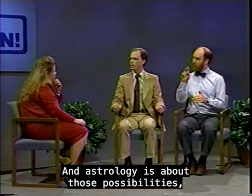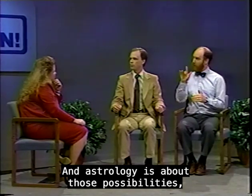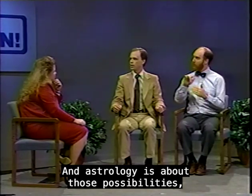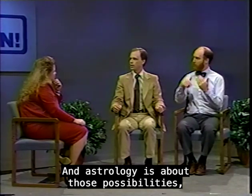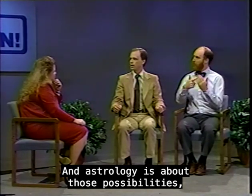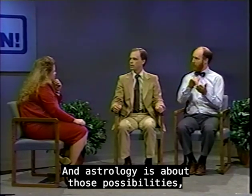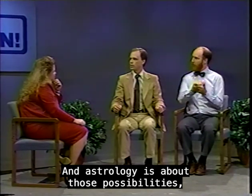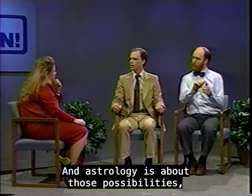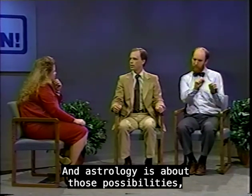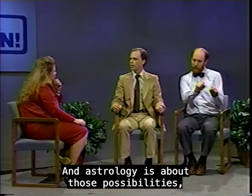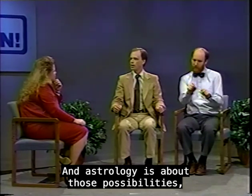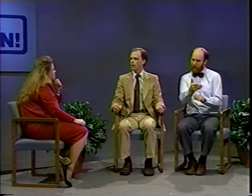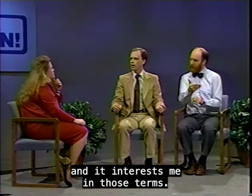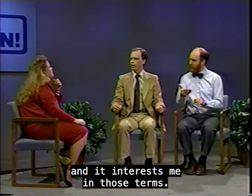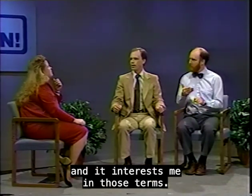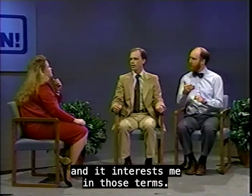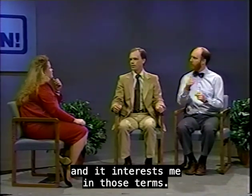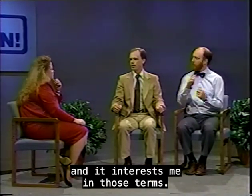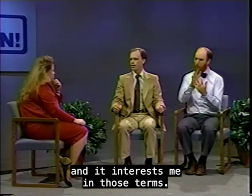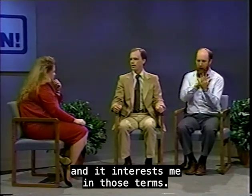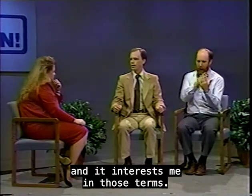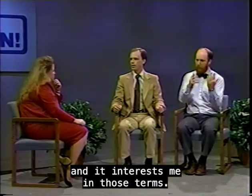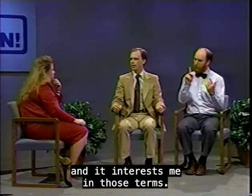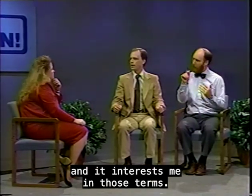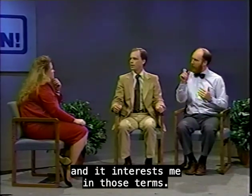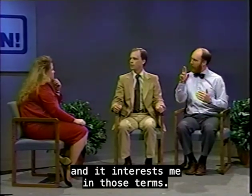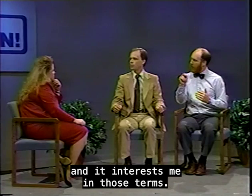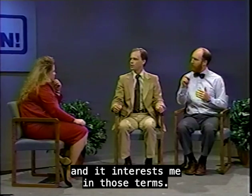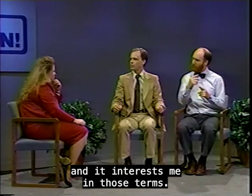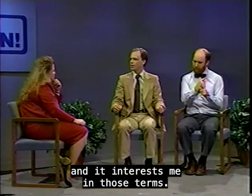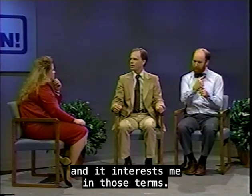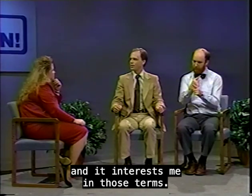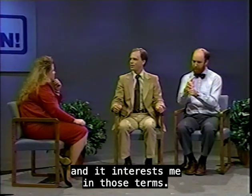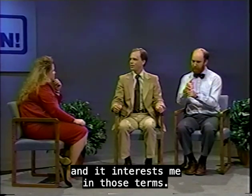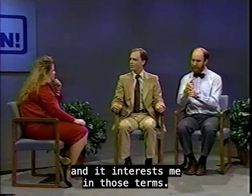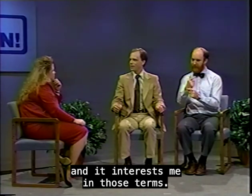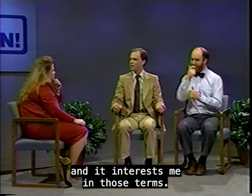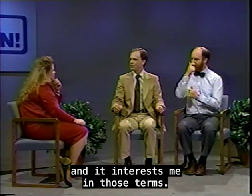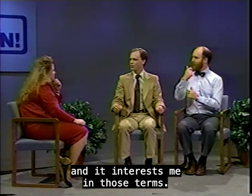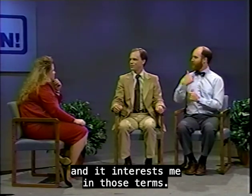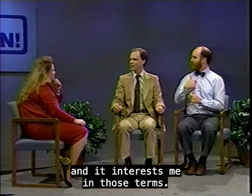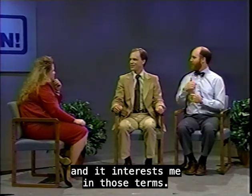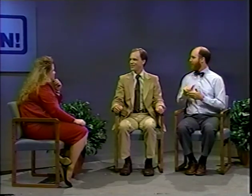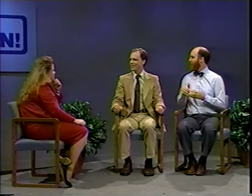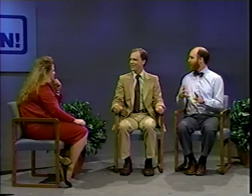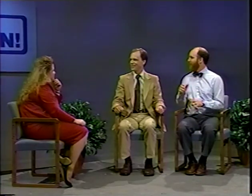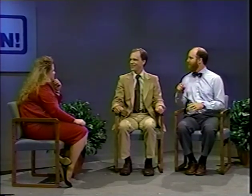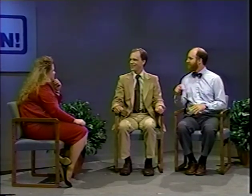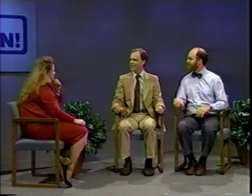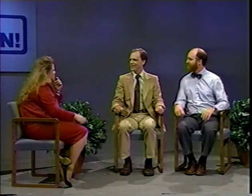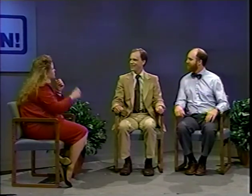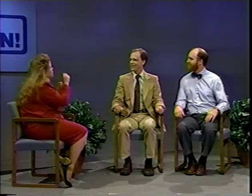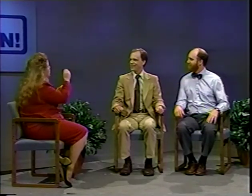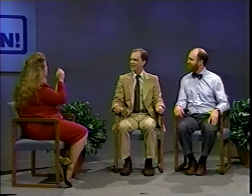those possibilities. And it interests me in those terms.